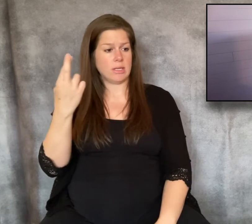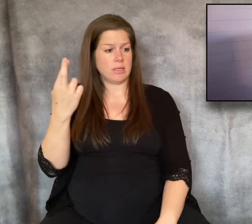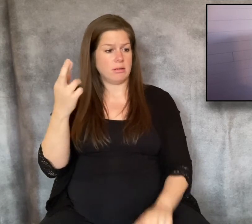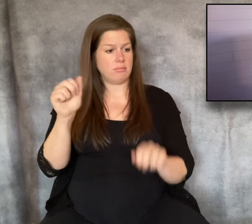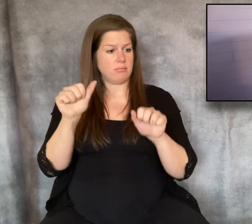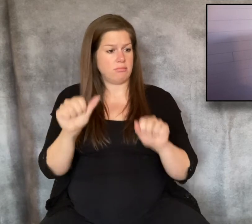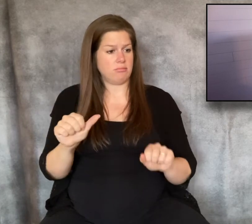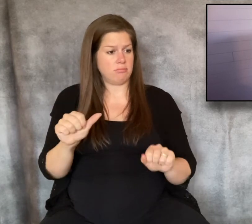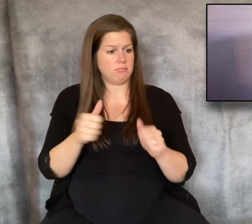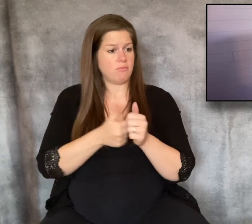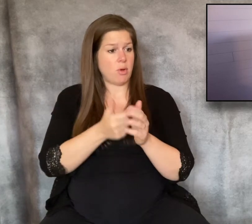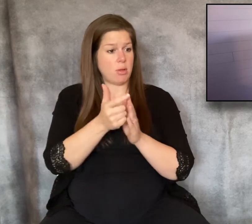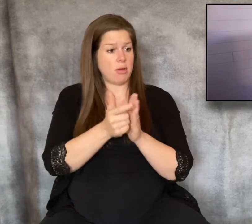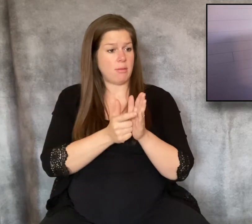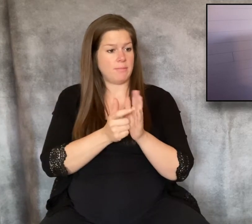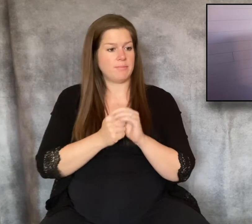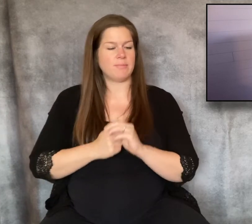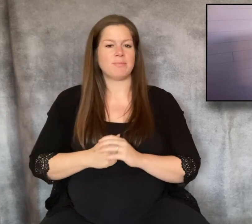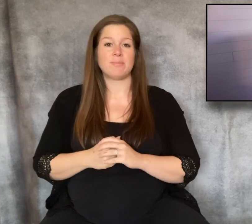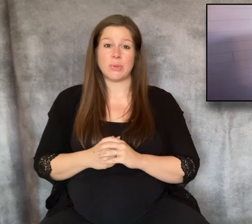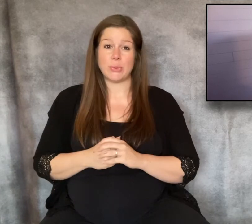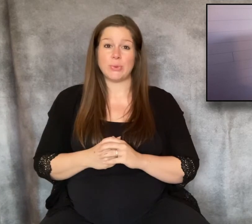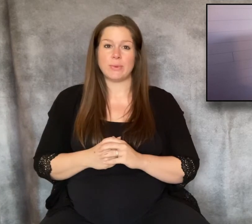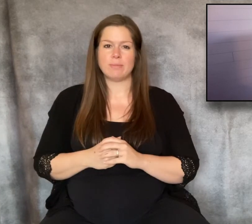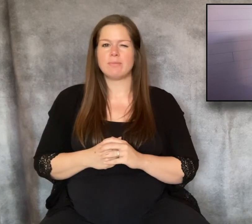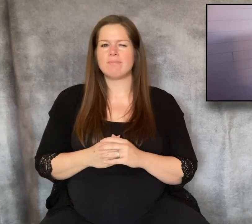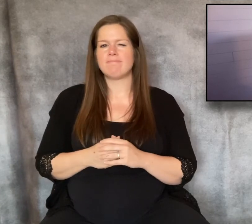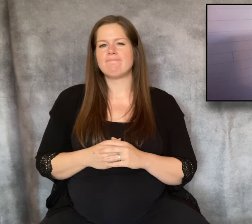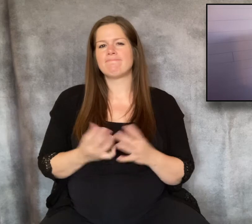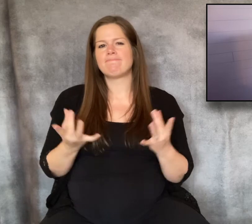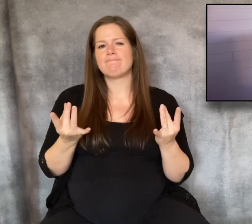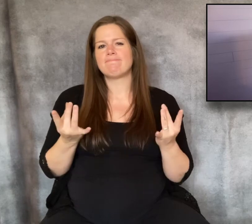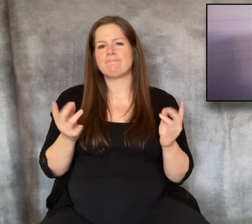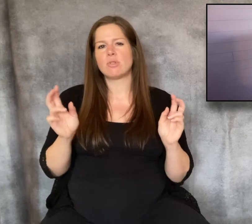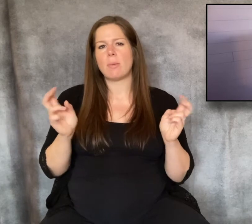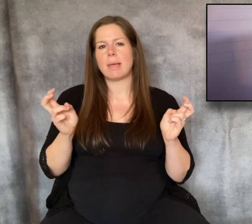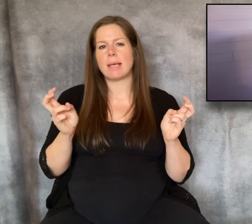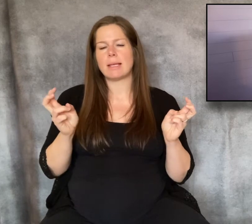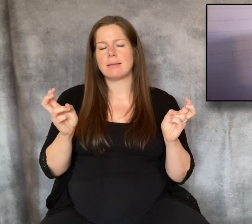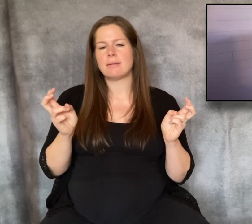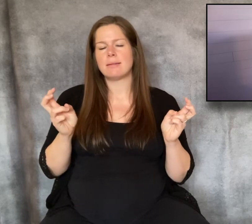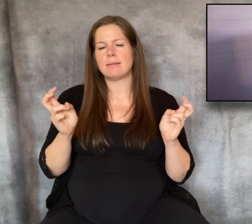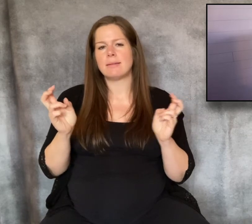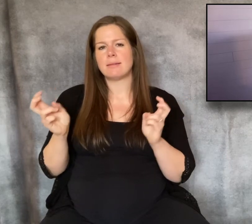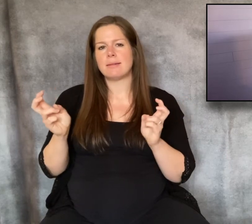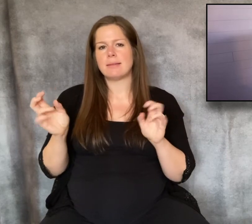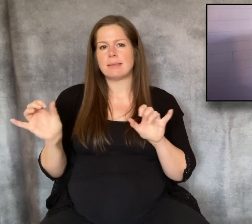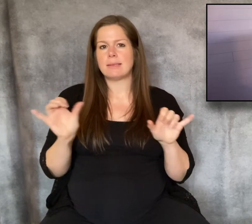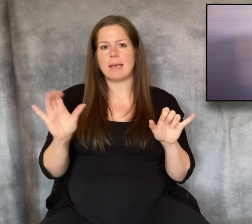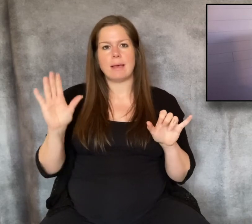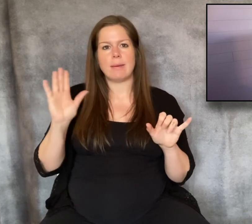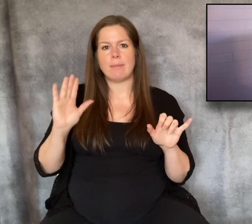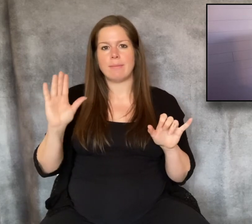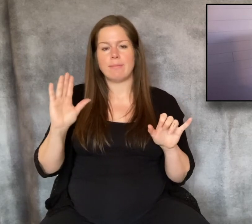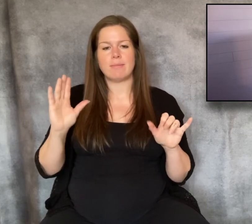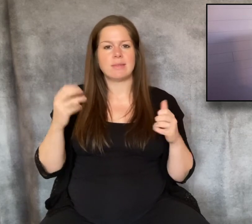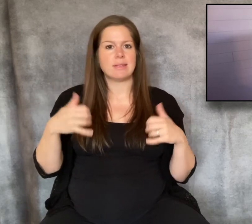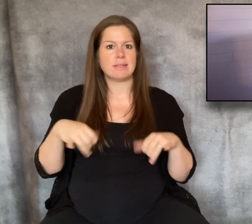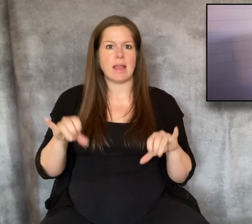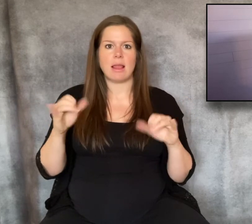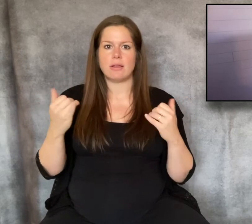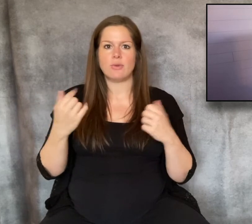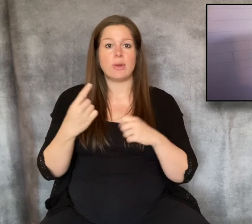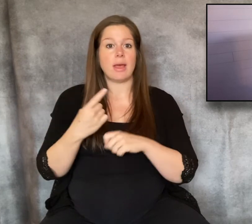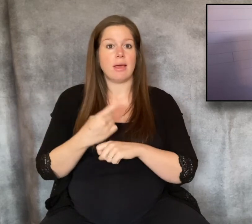today, was a hot button issue. You had religious leaders in of that day who were teaching